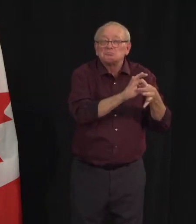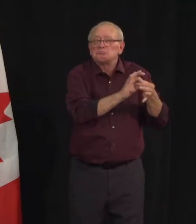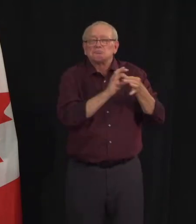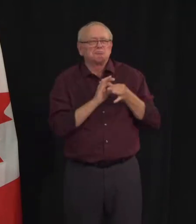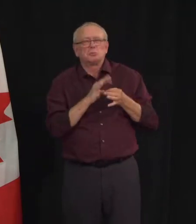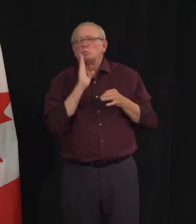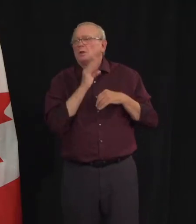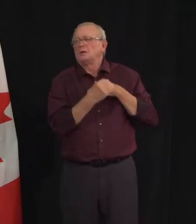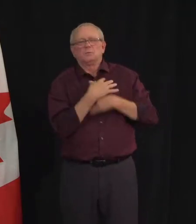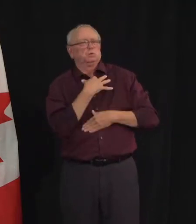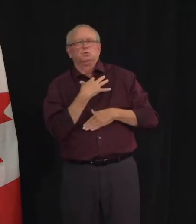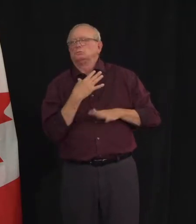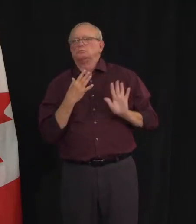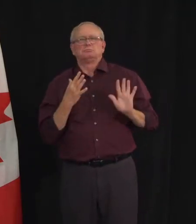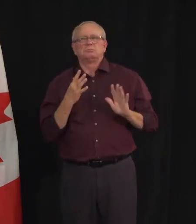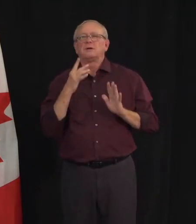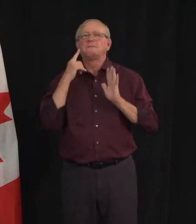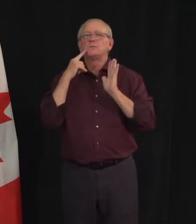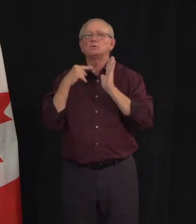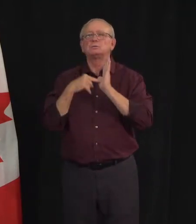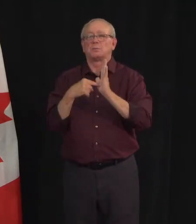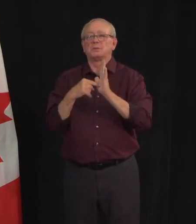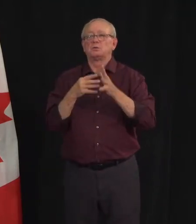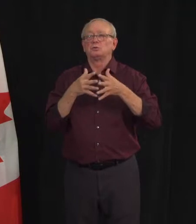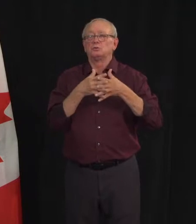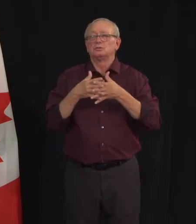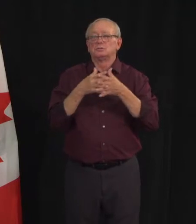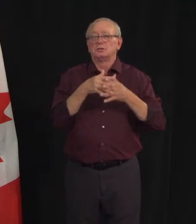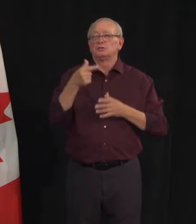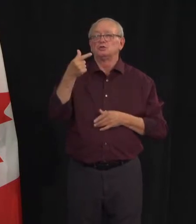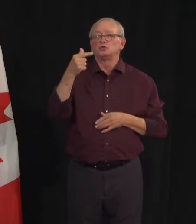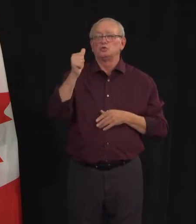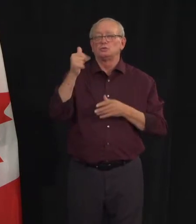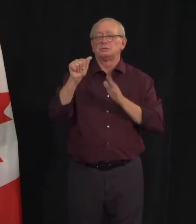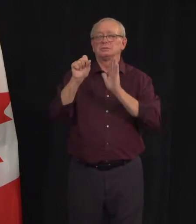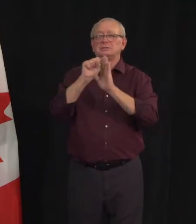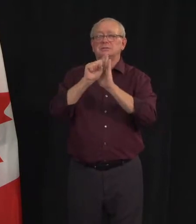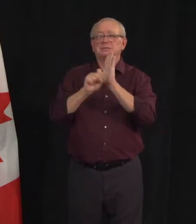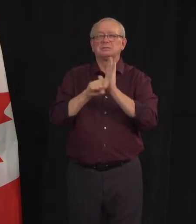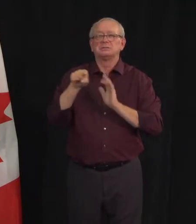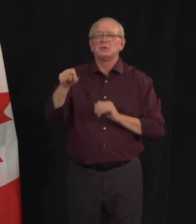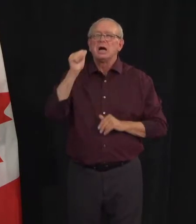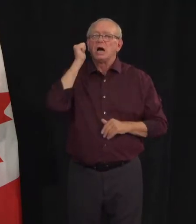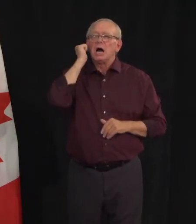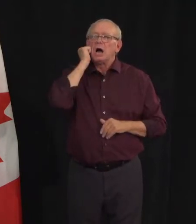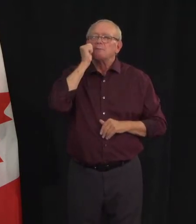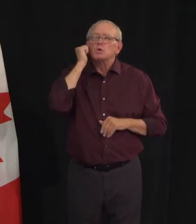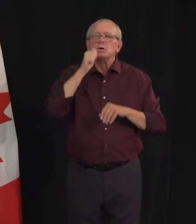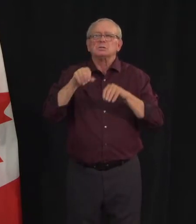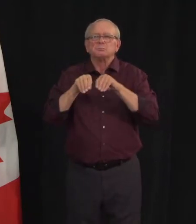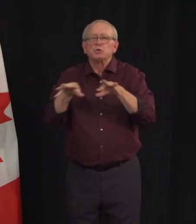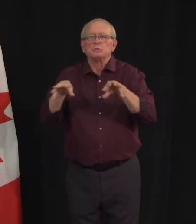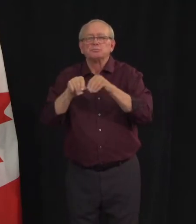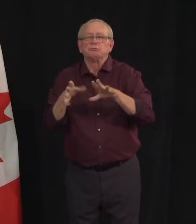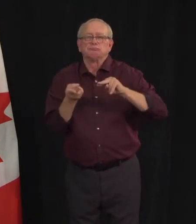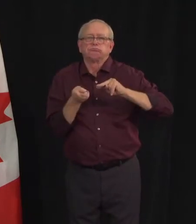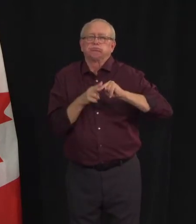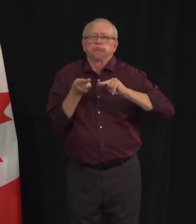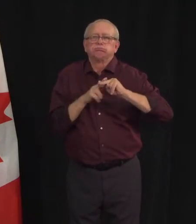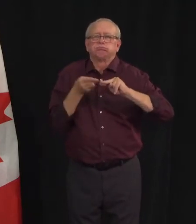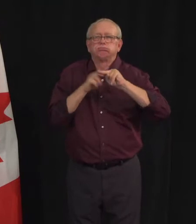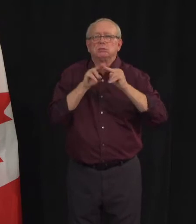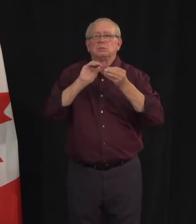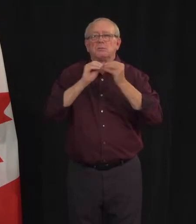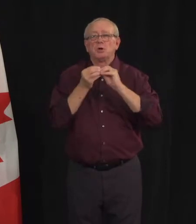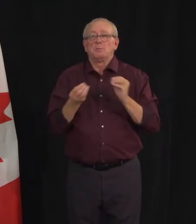school outbreaks have recently been identified, have a much higher daily new case rate than Alberta. In Georgia's case, this is